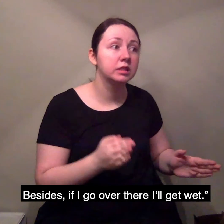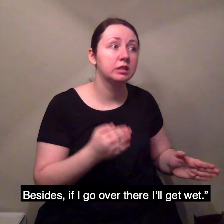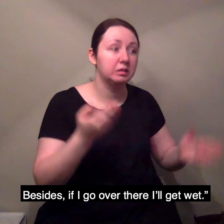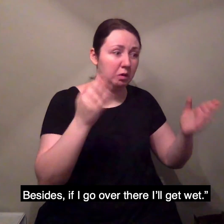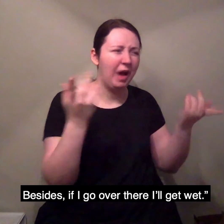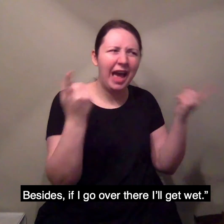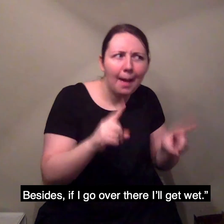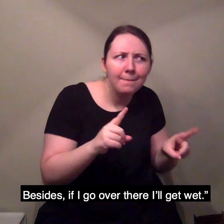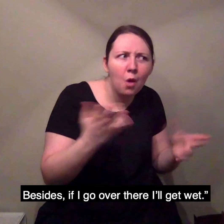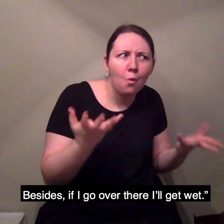get wet.